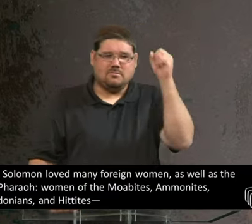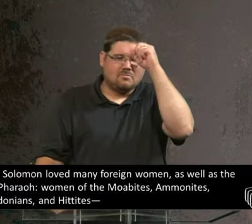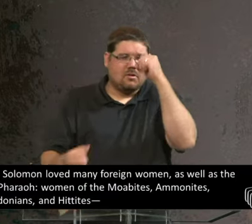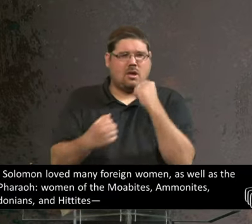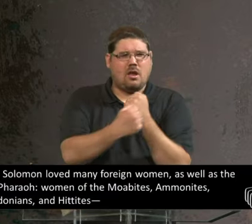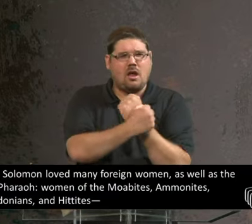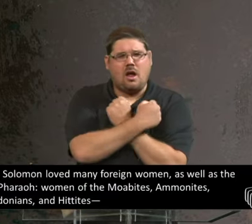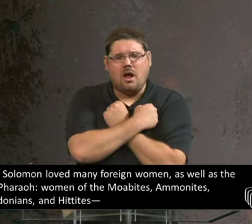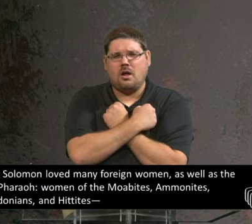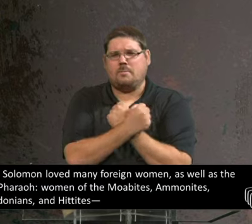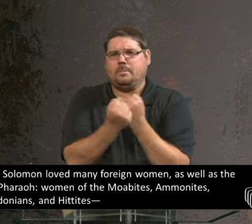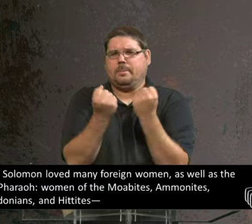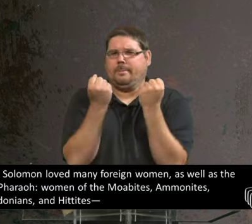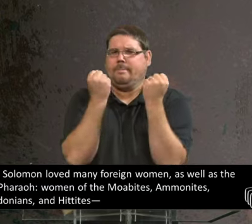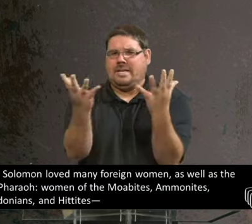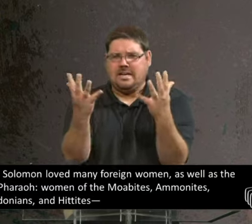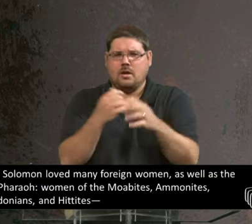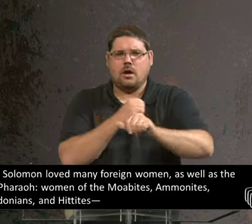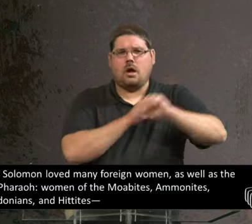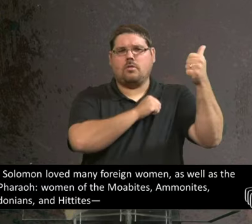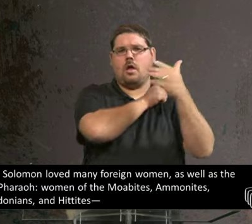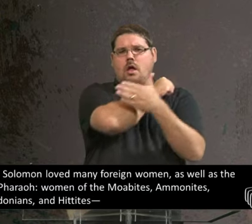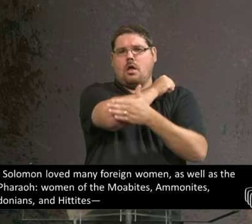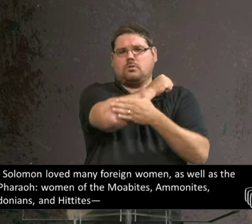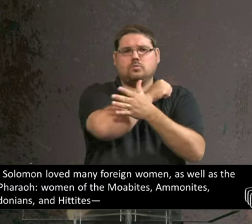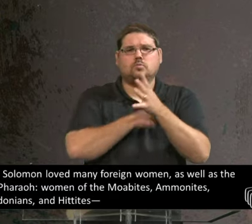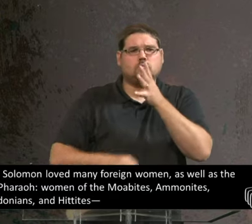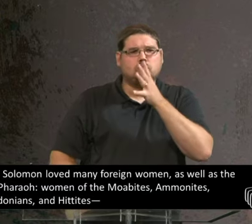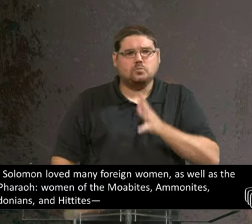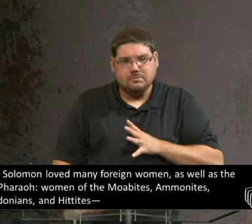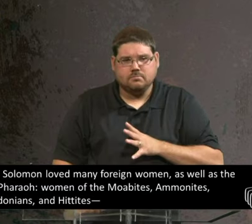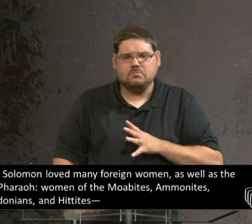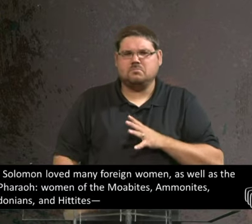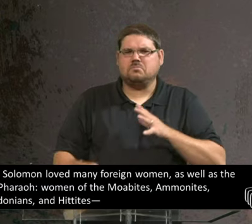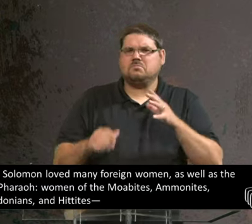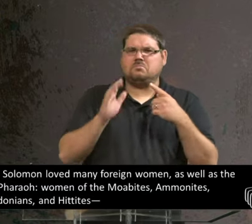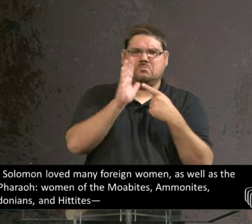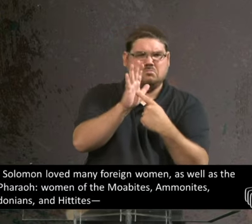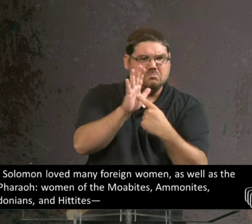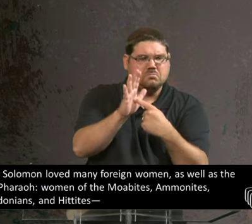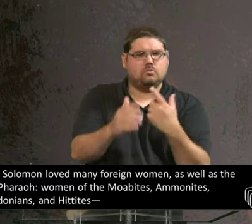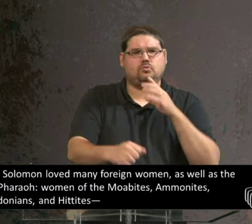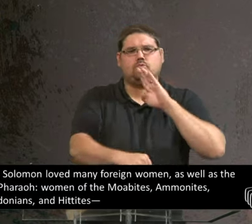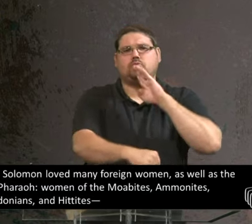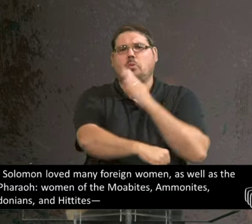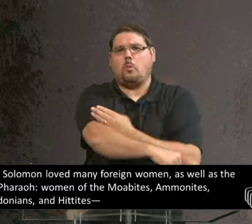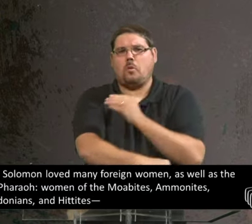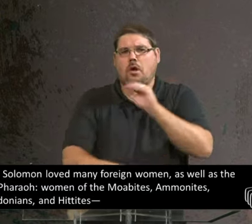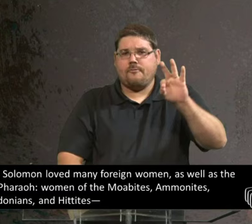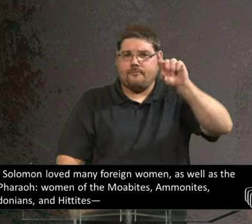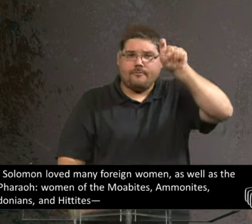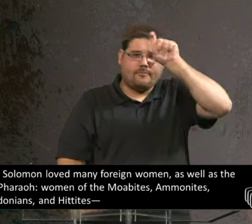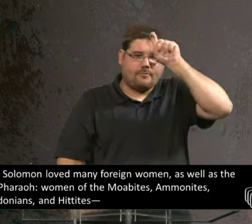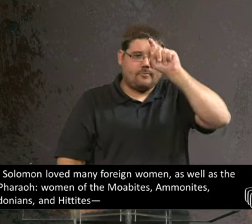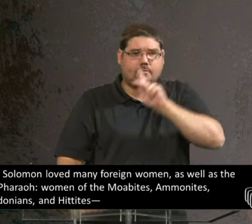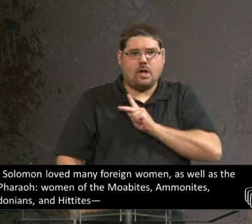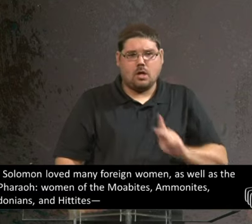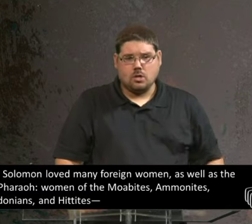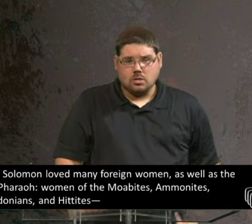But King Solomon loved many foreign women, as well as the daughter of Pharaoh,